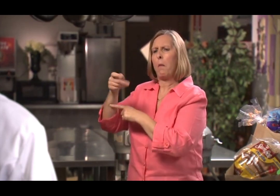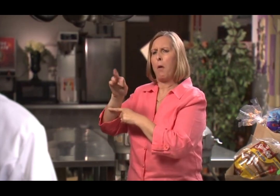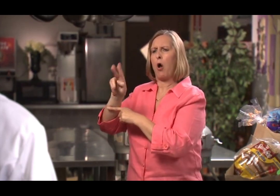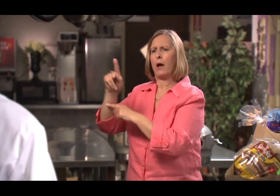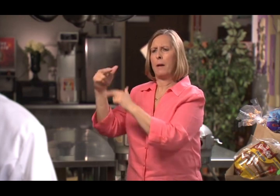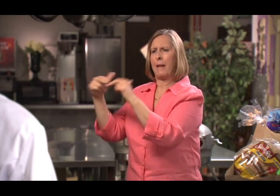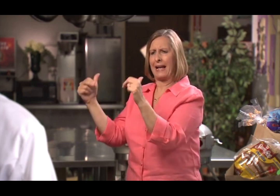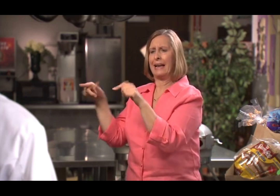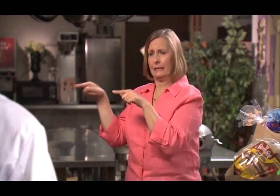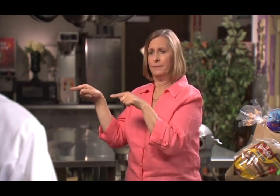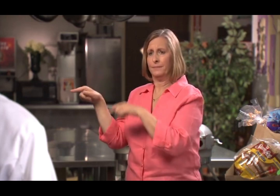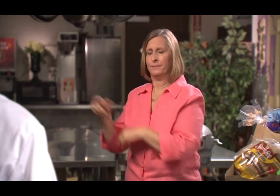bacon.